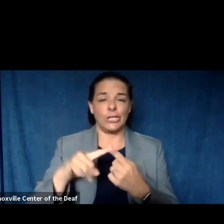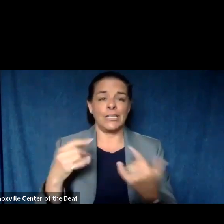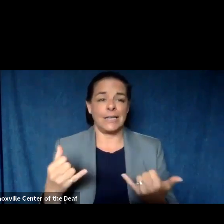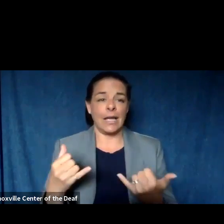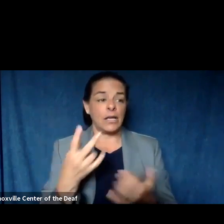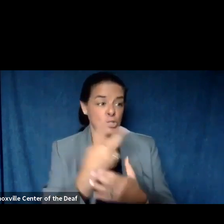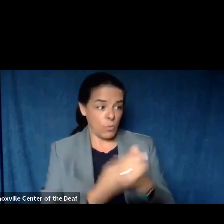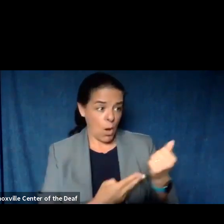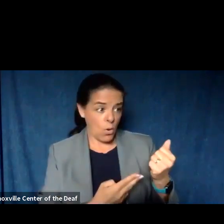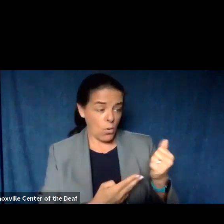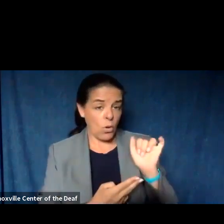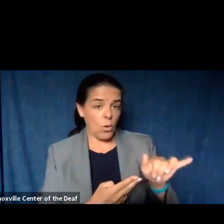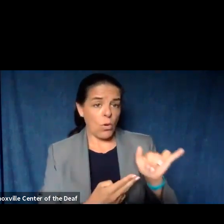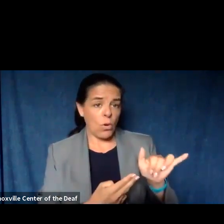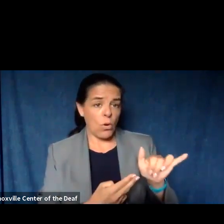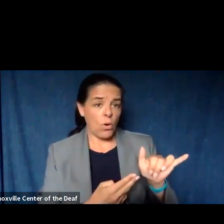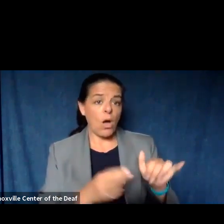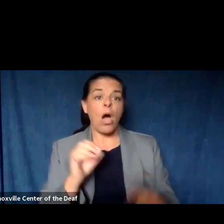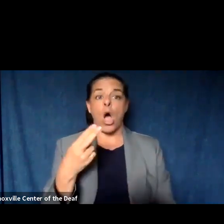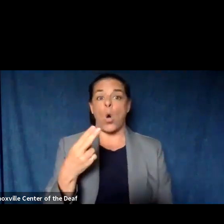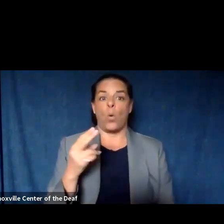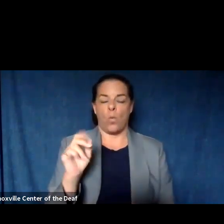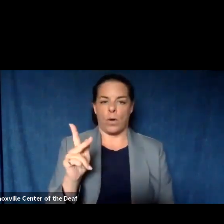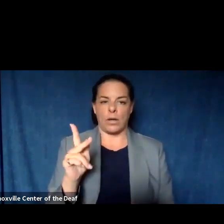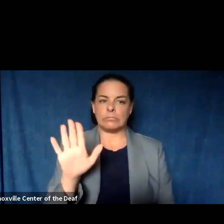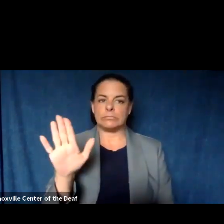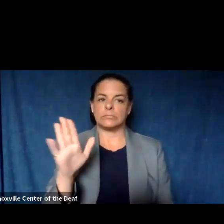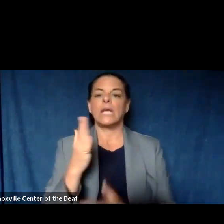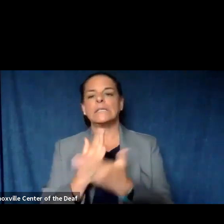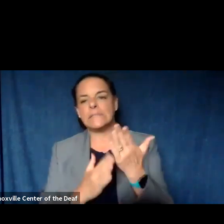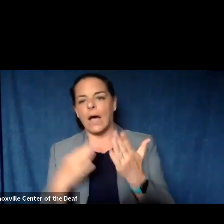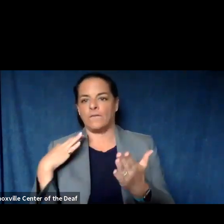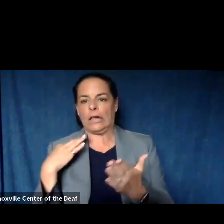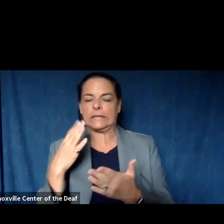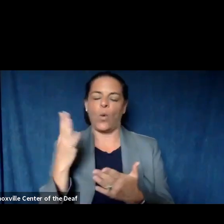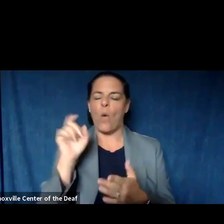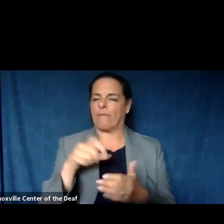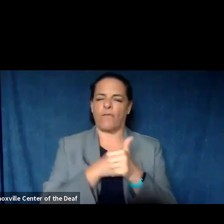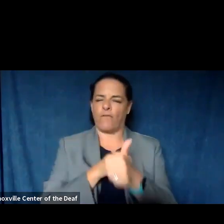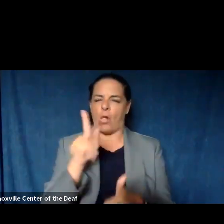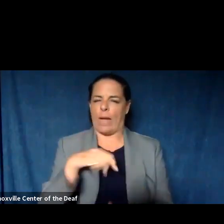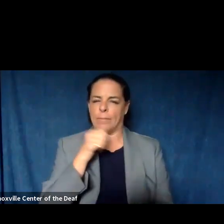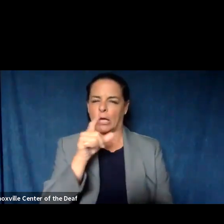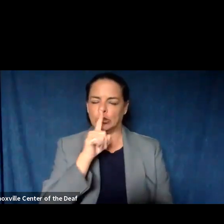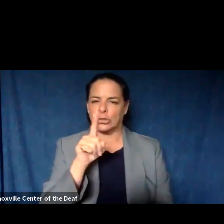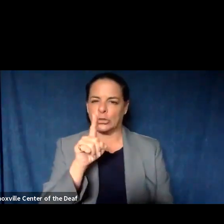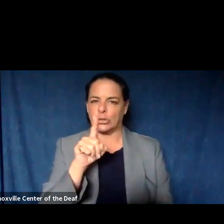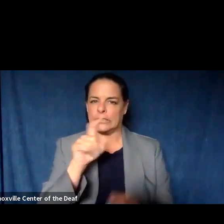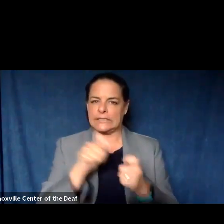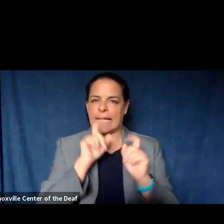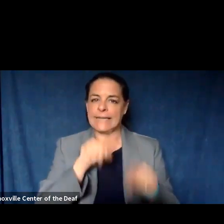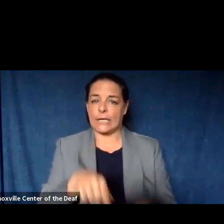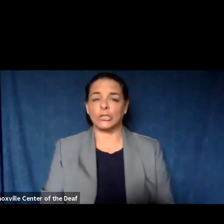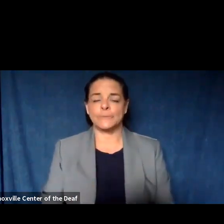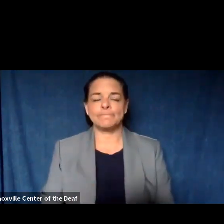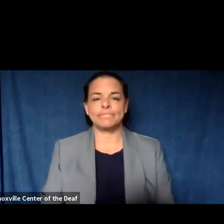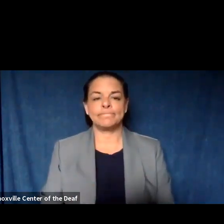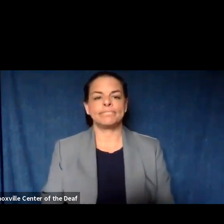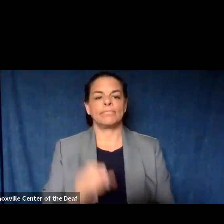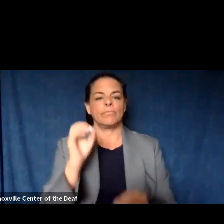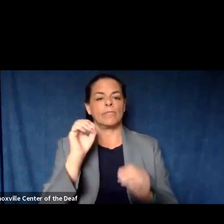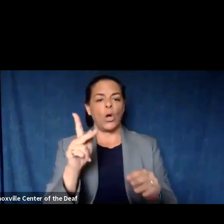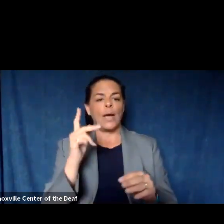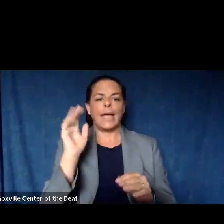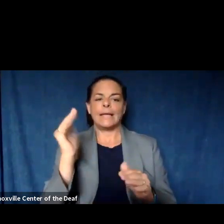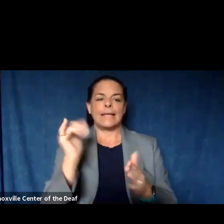both? Oh, okay. There's been some. So we'll have to follow up with that. I don't know the answer, how we've done that. All right. Looks like